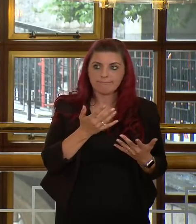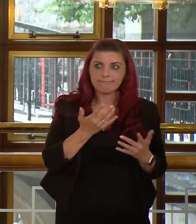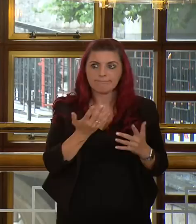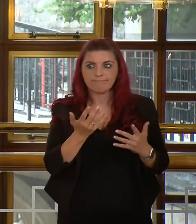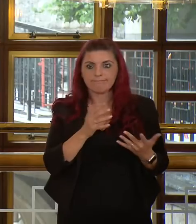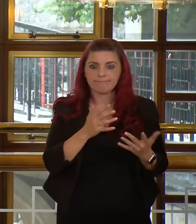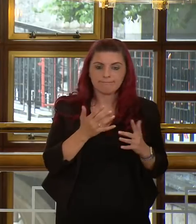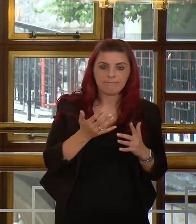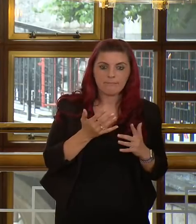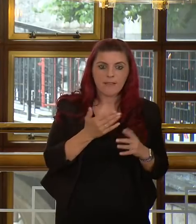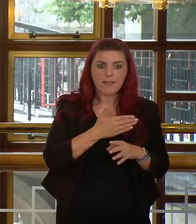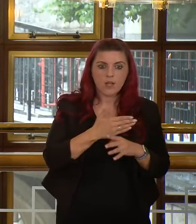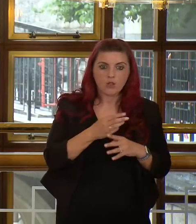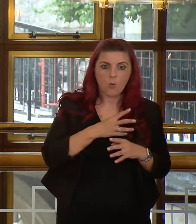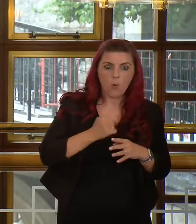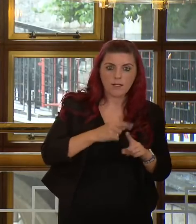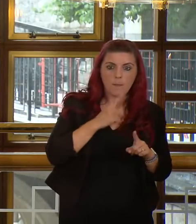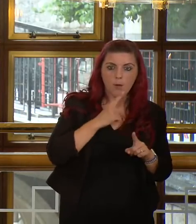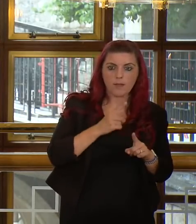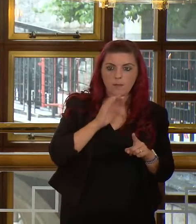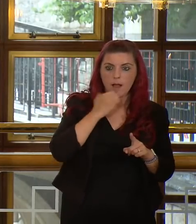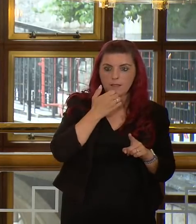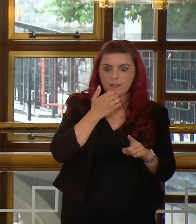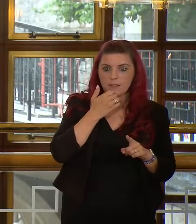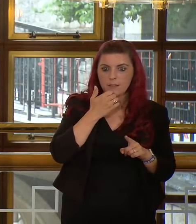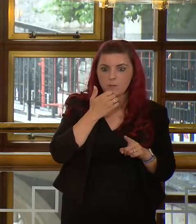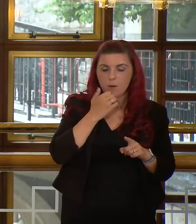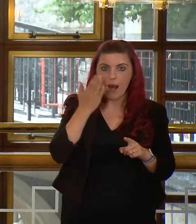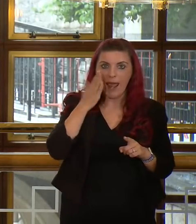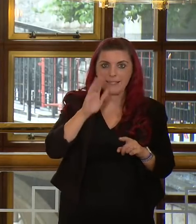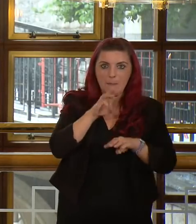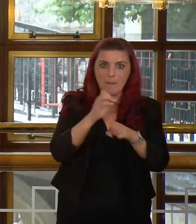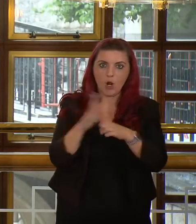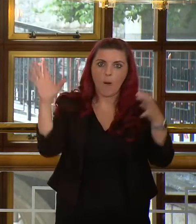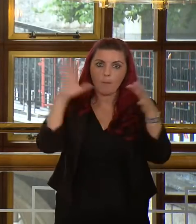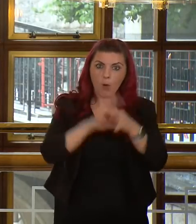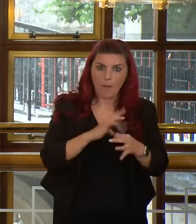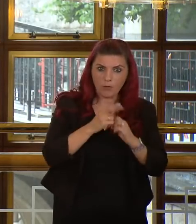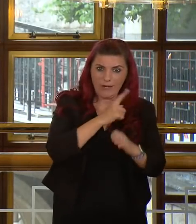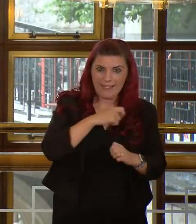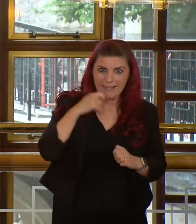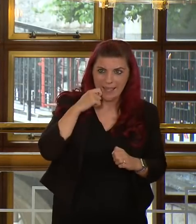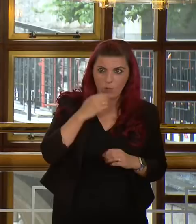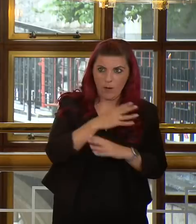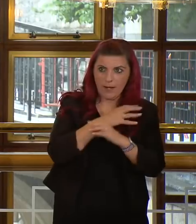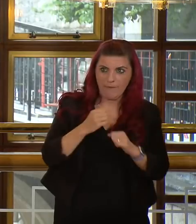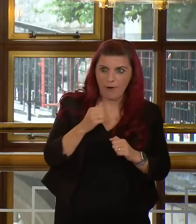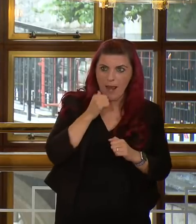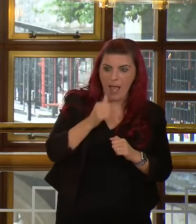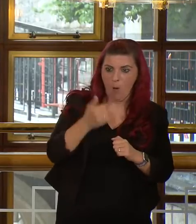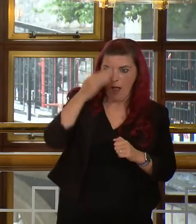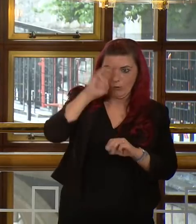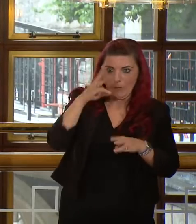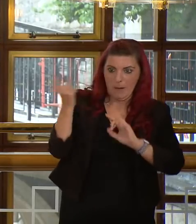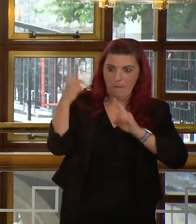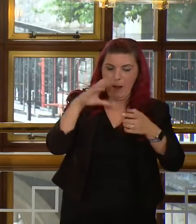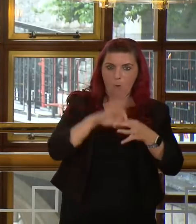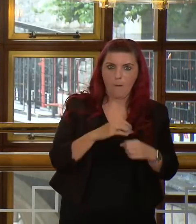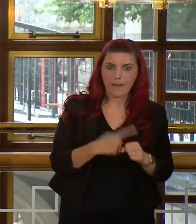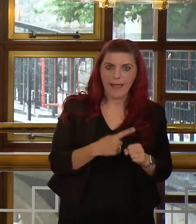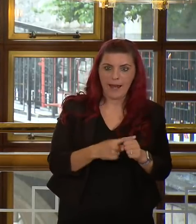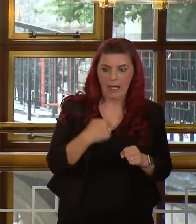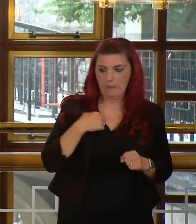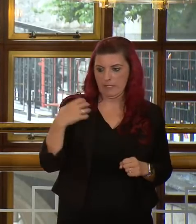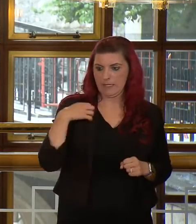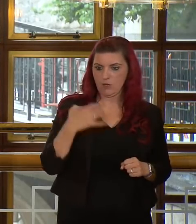but they were effectively letting their citizens come home. Are we really saying that we will never allow our citizens to come home? That my sister who lives